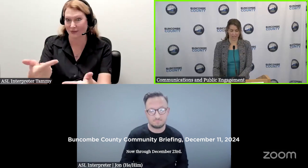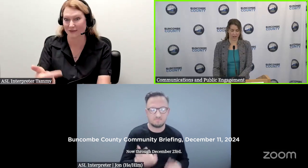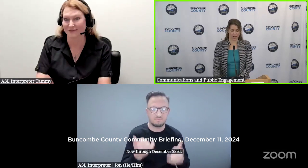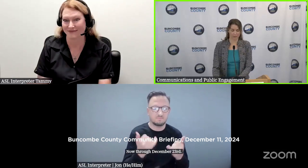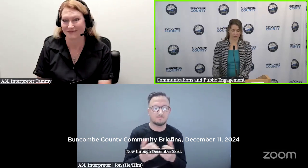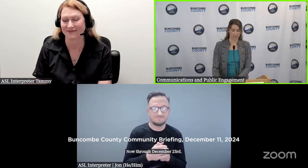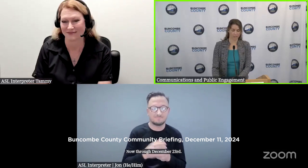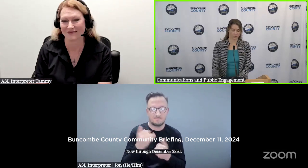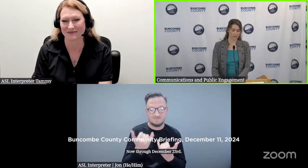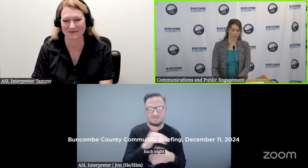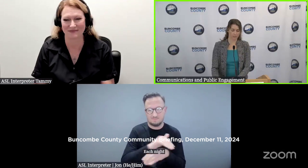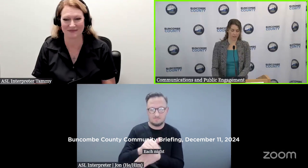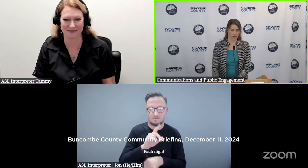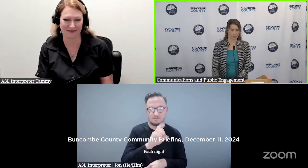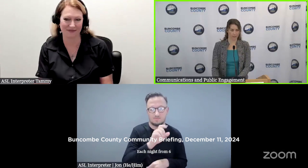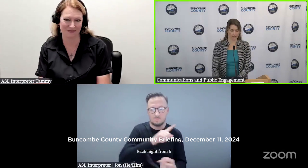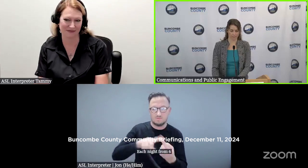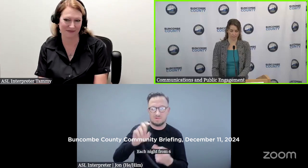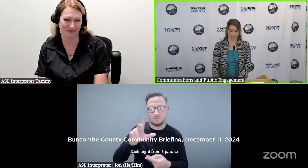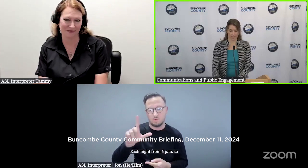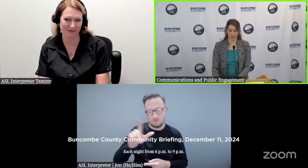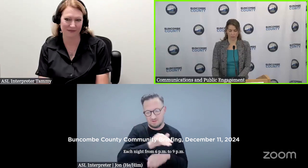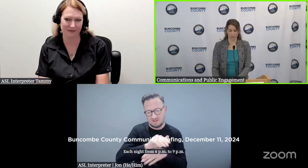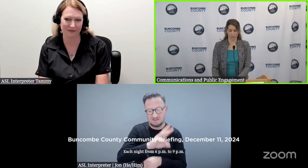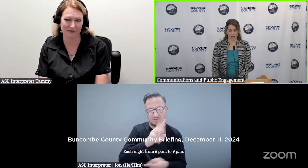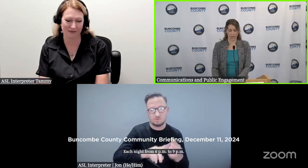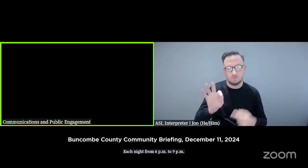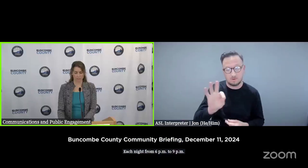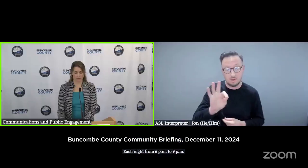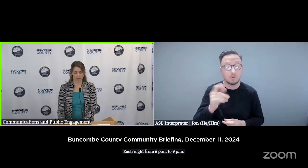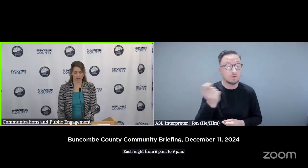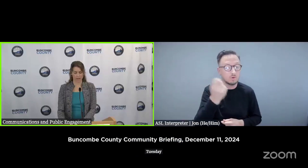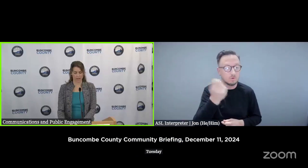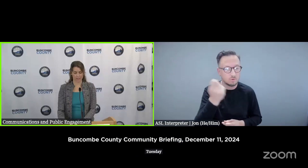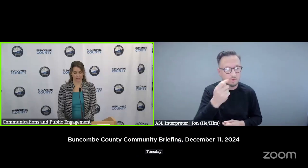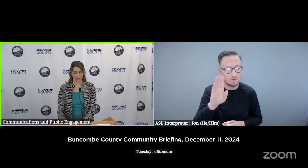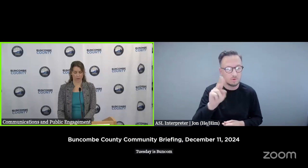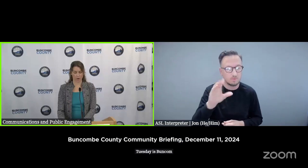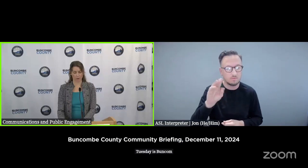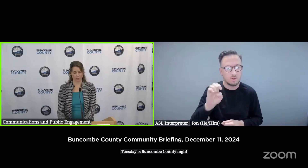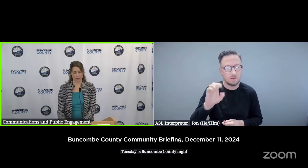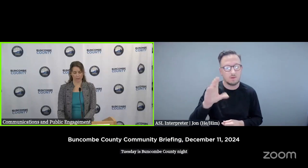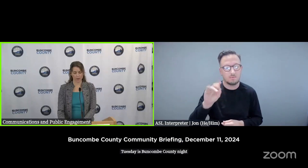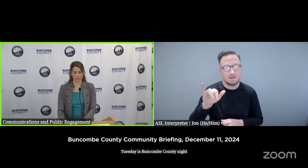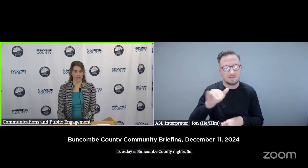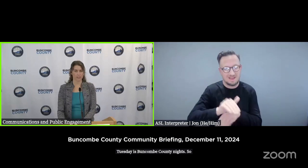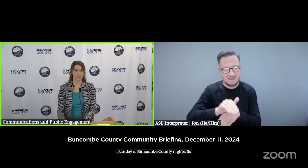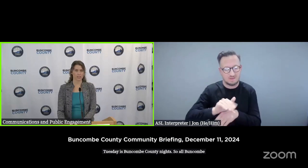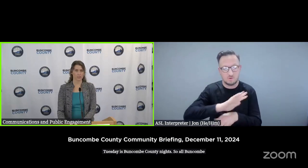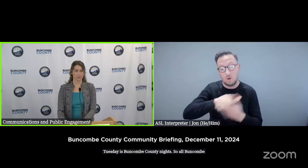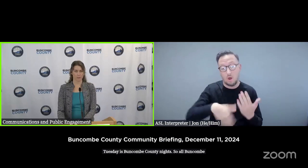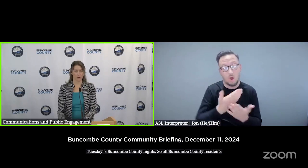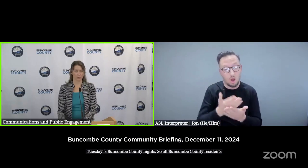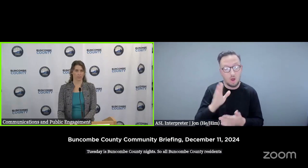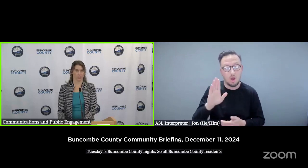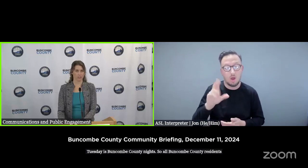each night from 6 p.m. to 9 p.m. Tuesday is Buncombe County nights, so all Buncombe County residents get into